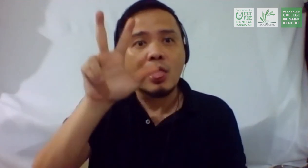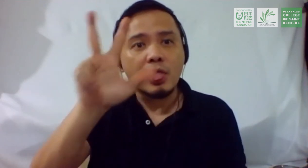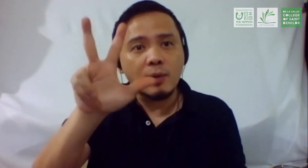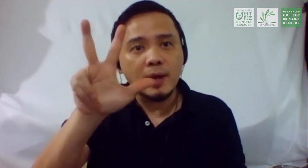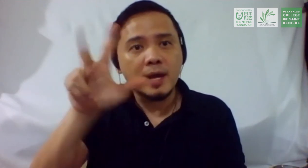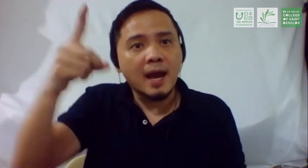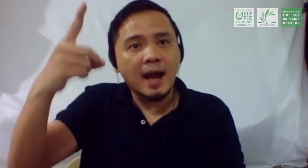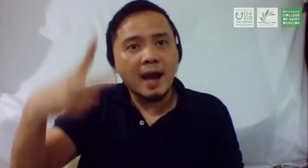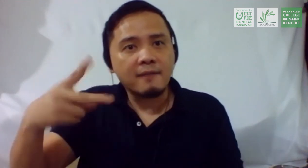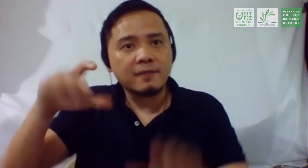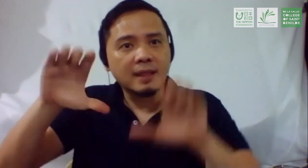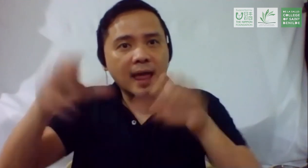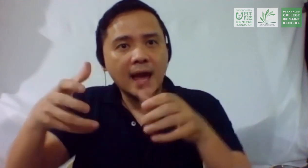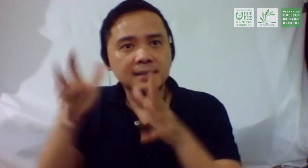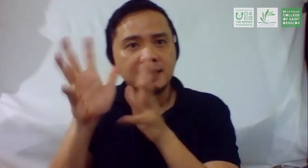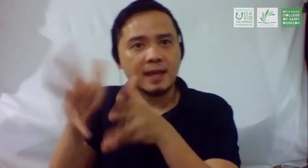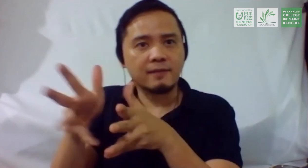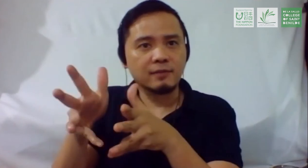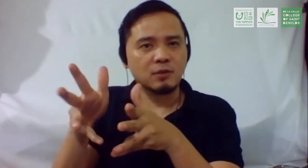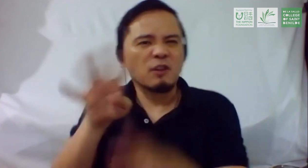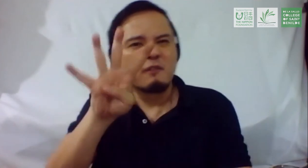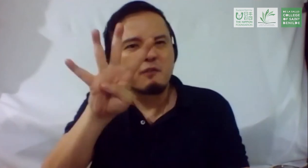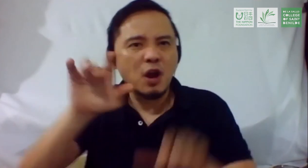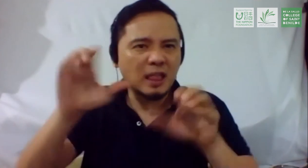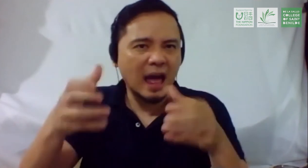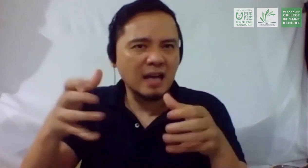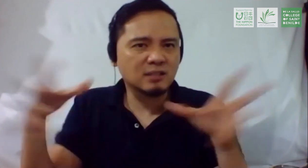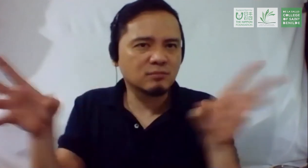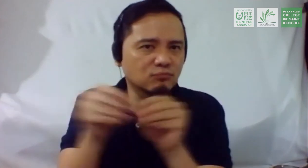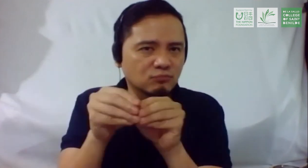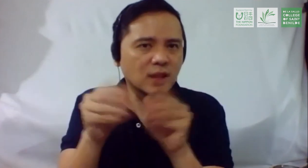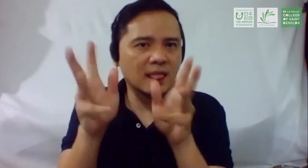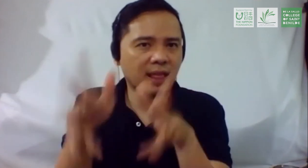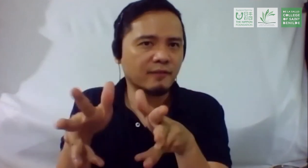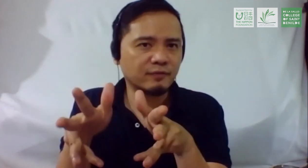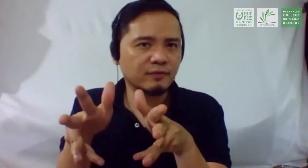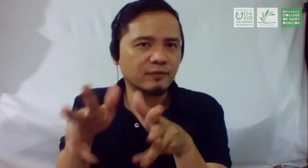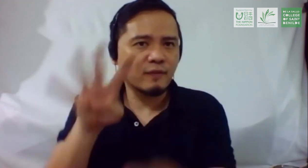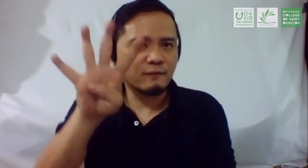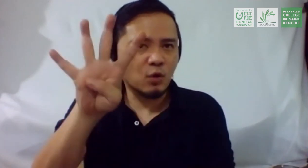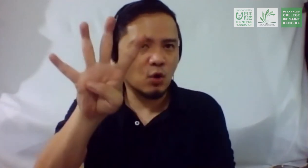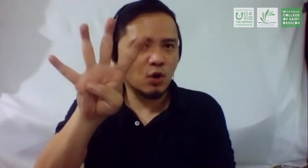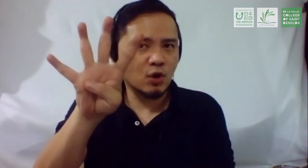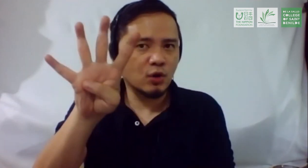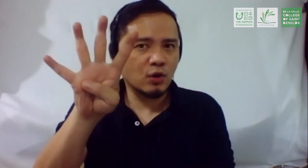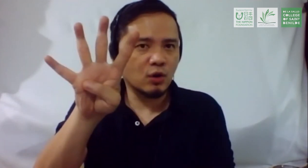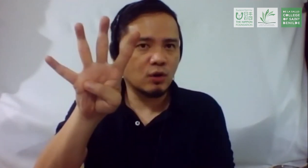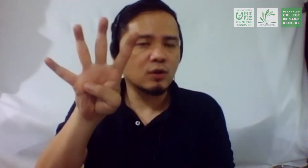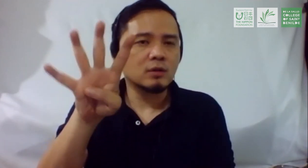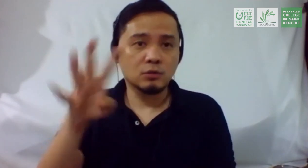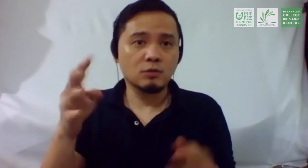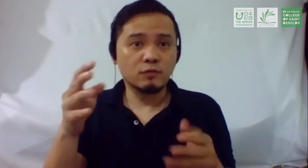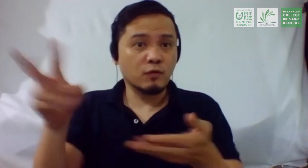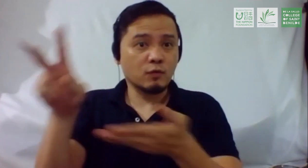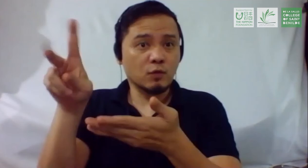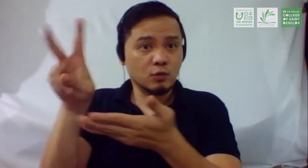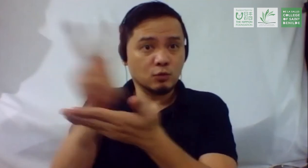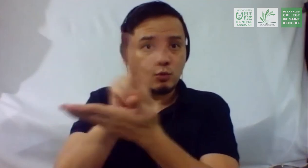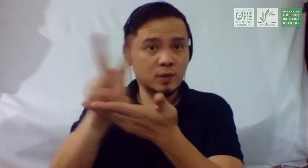No more than 4 more days of class. So you can spread it over 2 weeks. That'll give you more time to